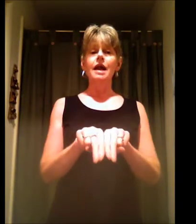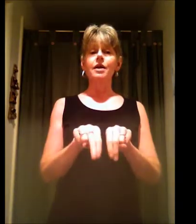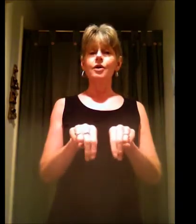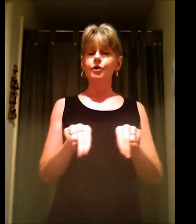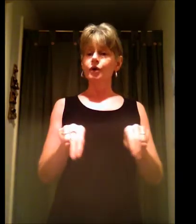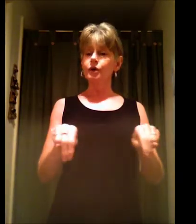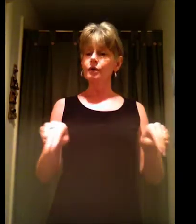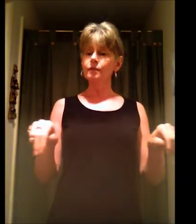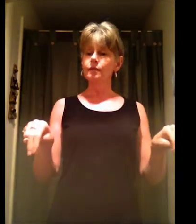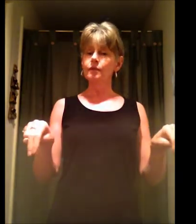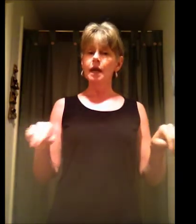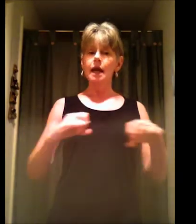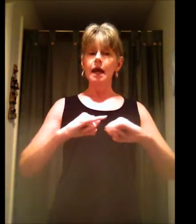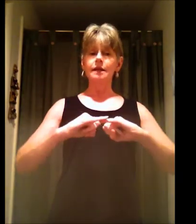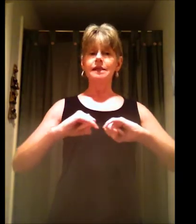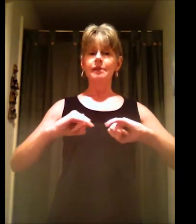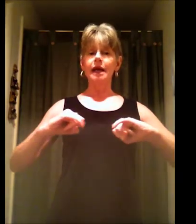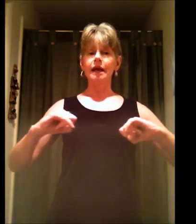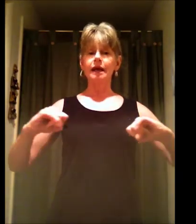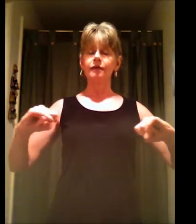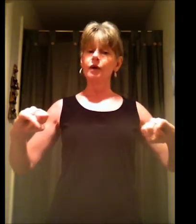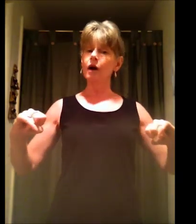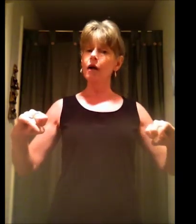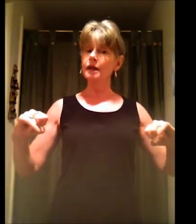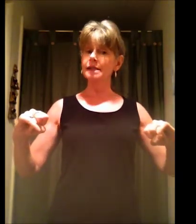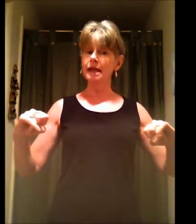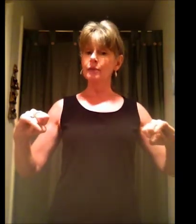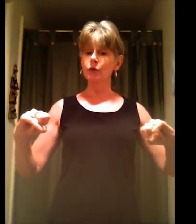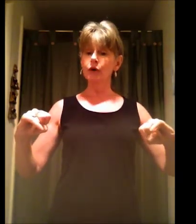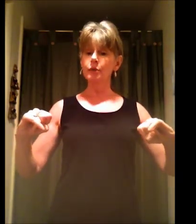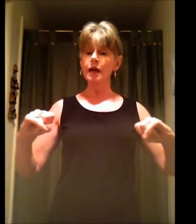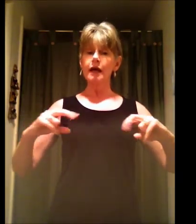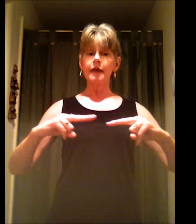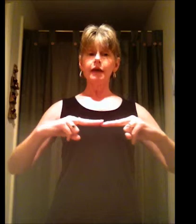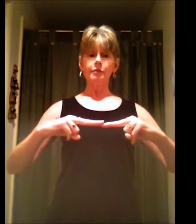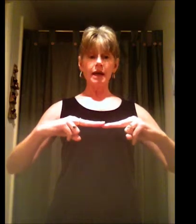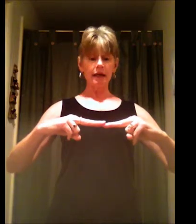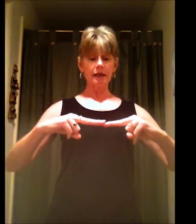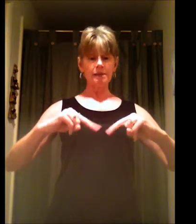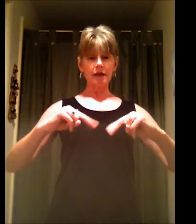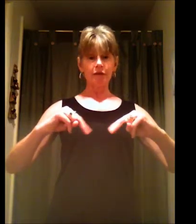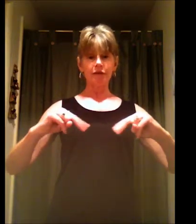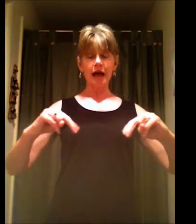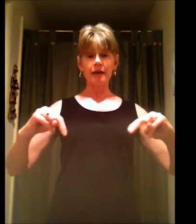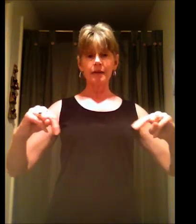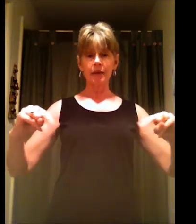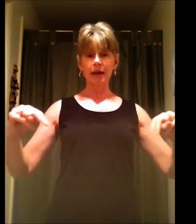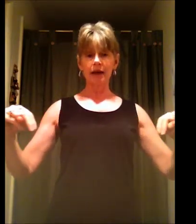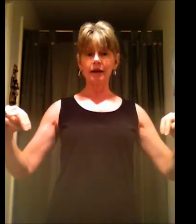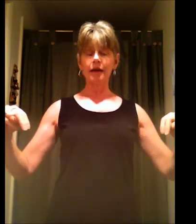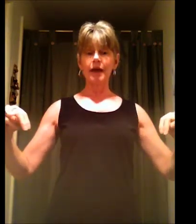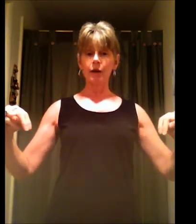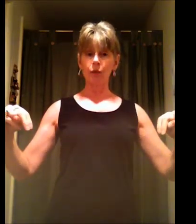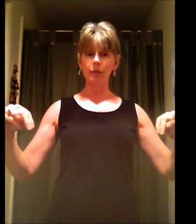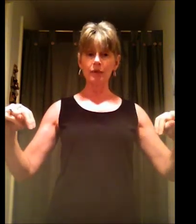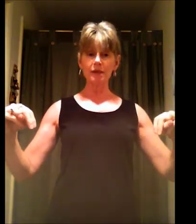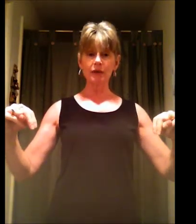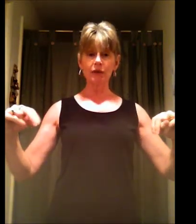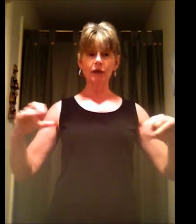and noodle, and spaghetti. They're all in the same group. Think of bacon as being flat in the pan and then it ripples when you cook